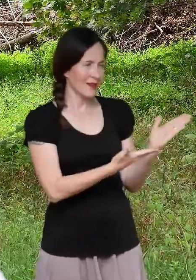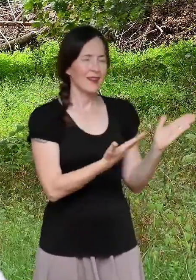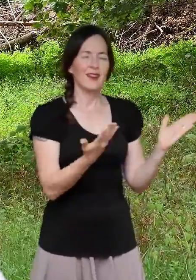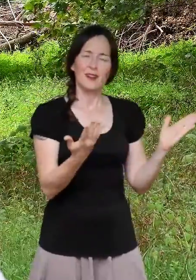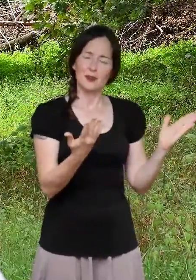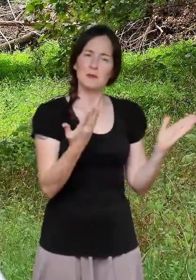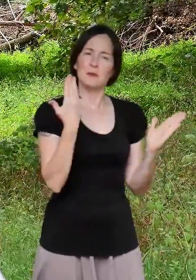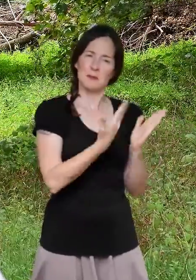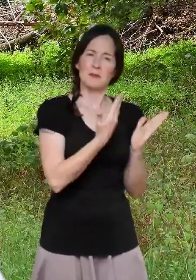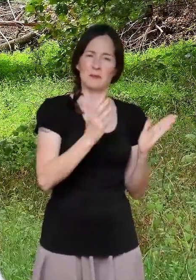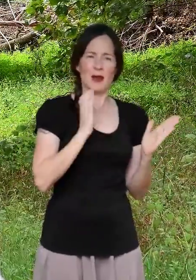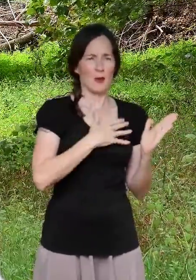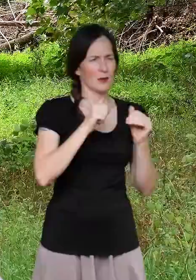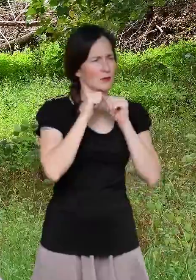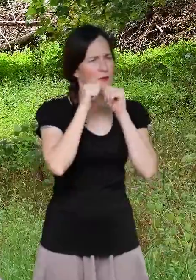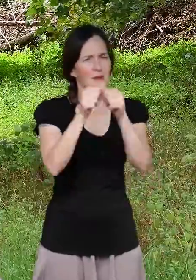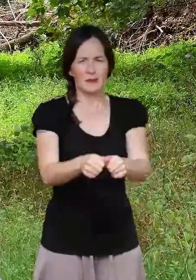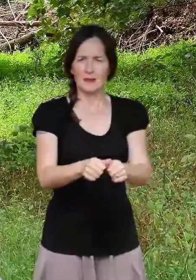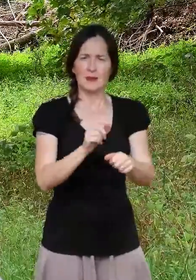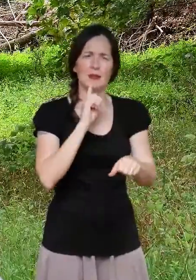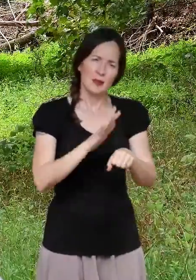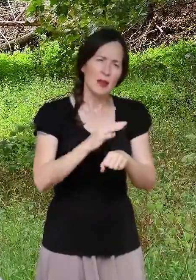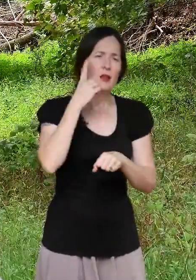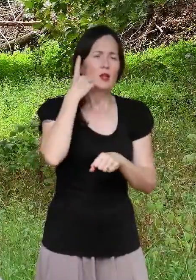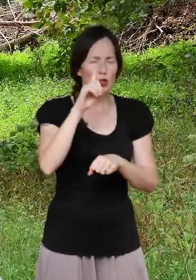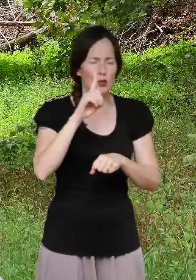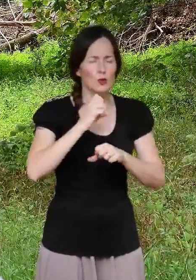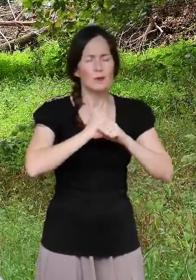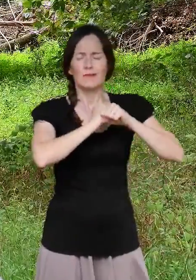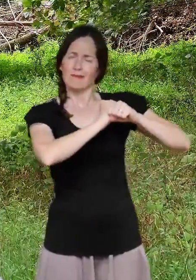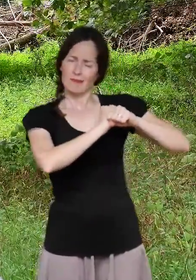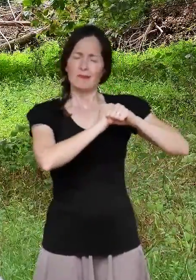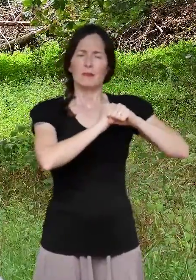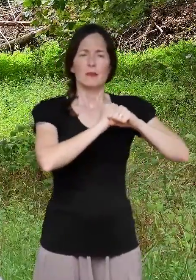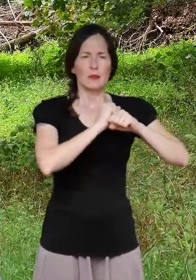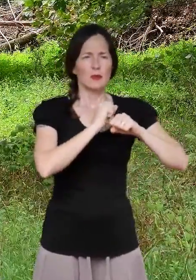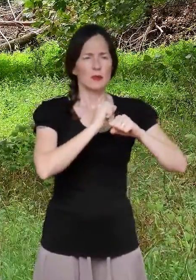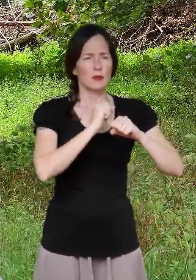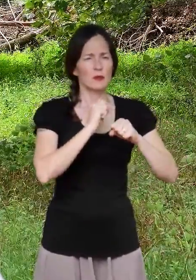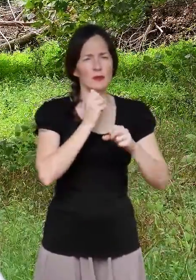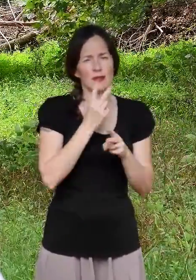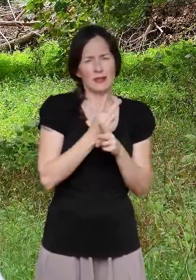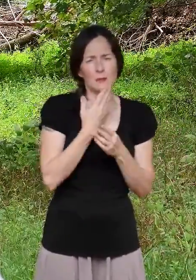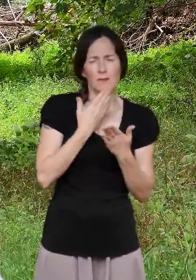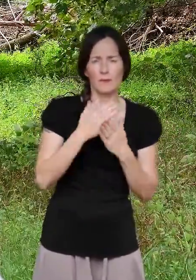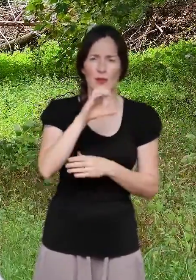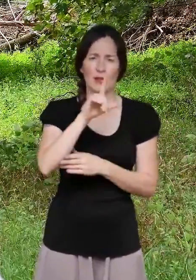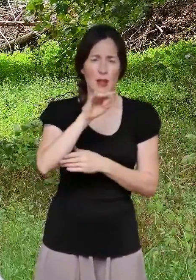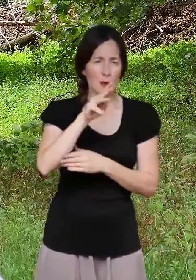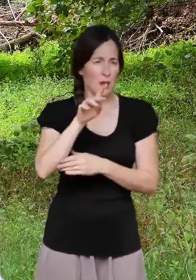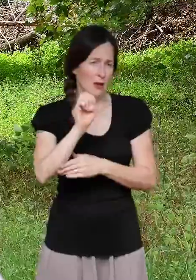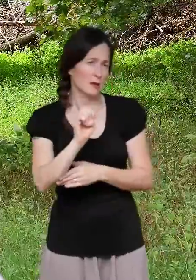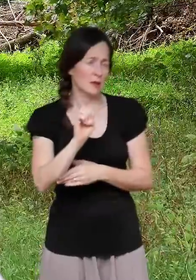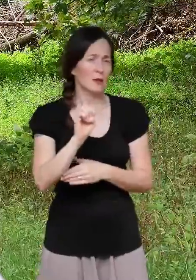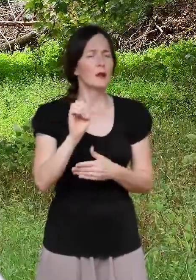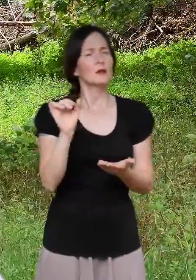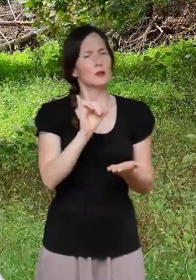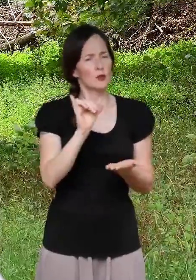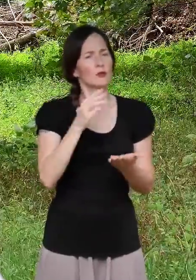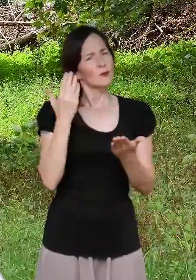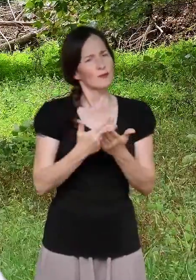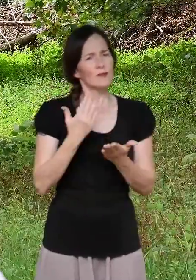ongoing commitment to climate resiliency, infrastructure investment, and bipartisan common sense partnerships